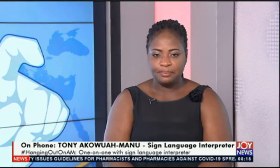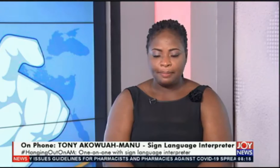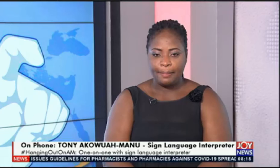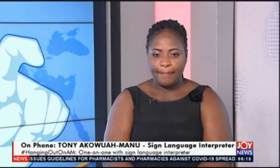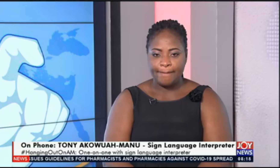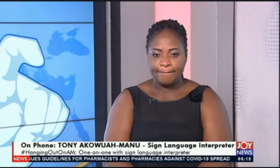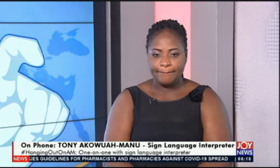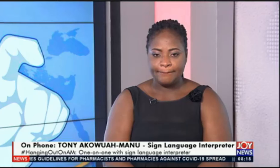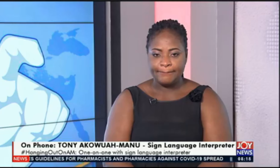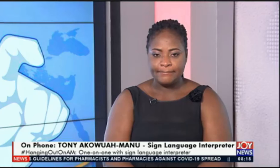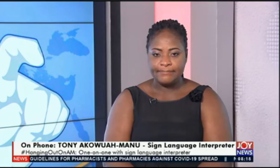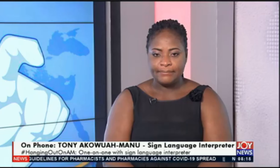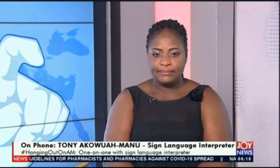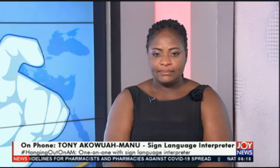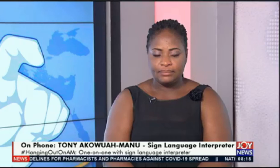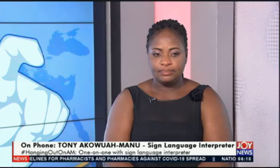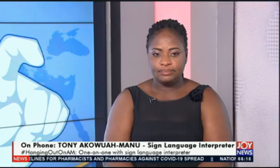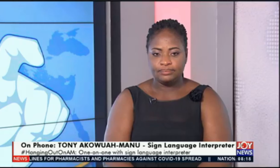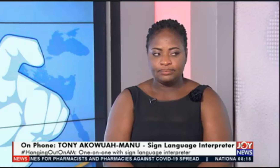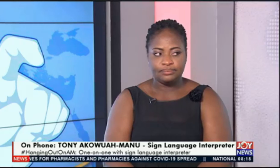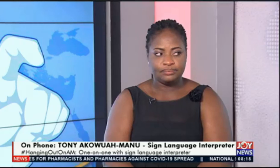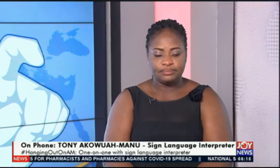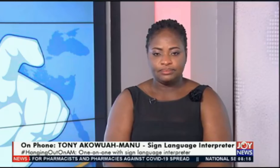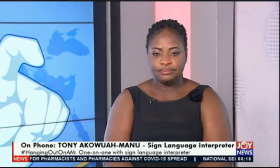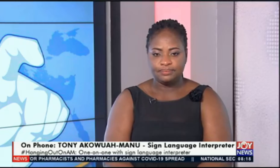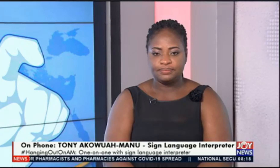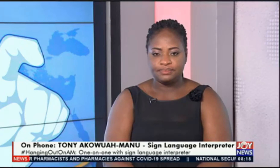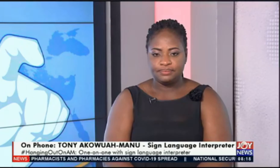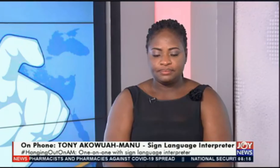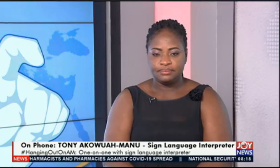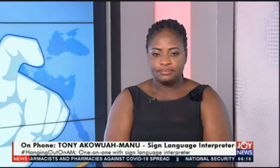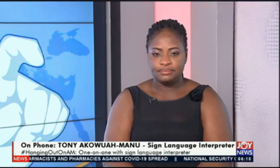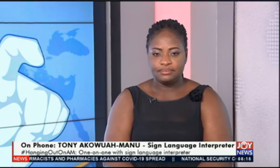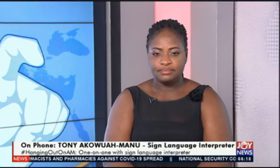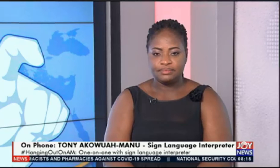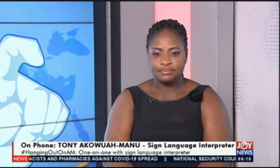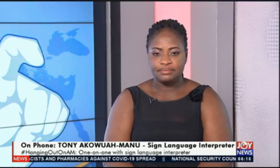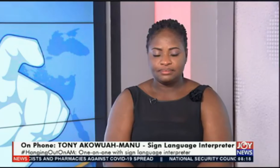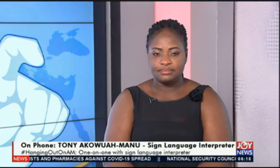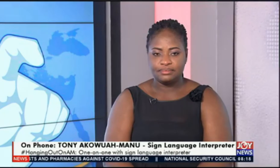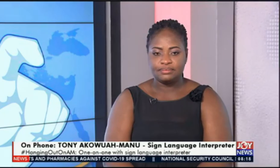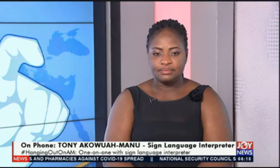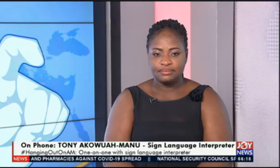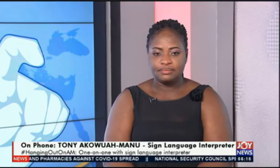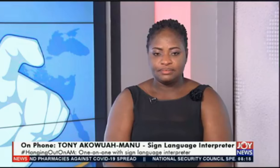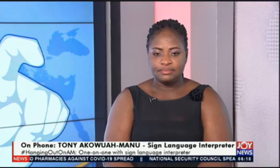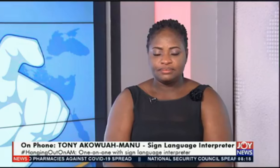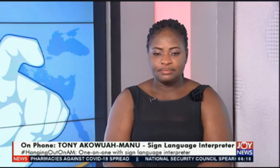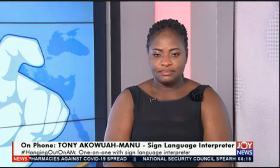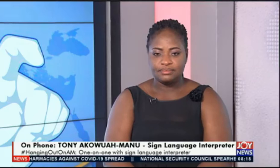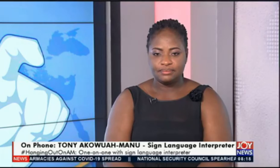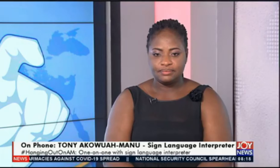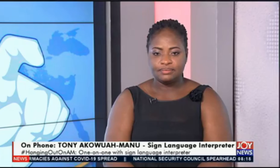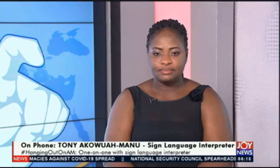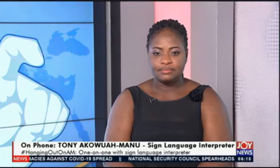this opportunity to encourage all those people who are learning sign language that it is possible that we can live in a very